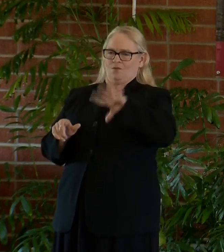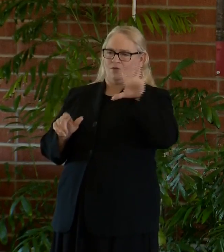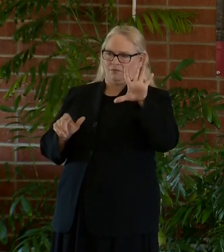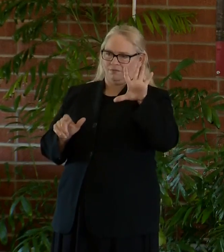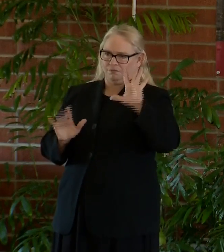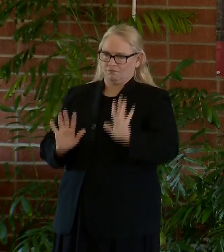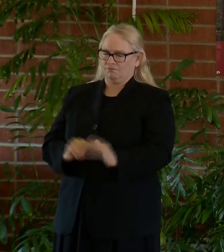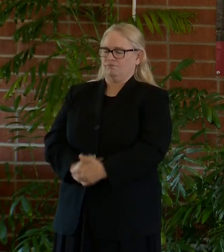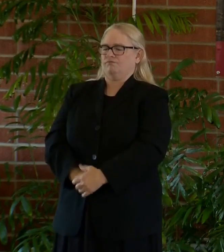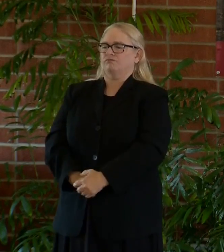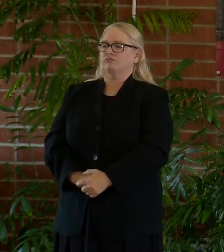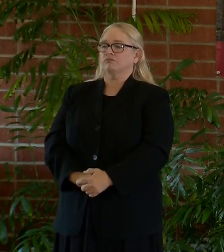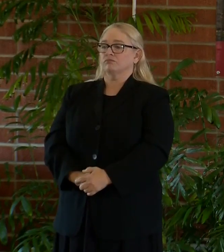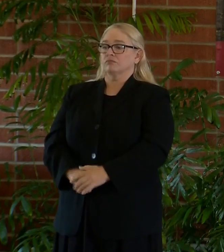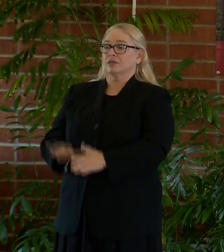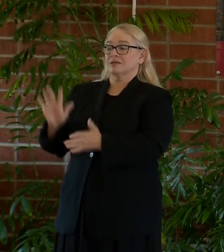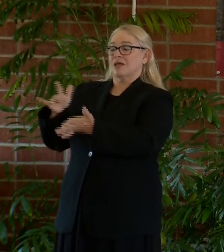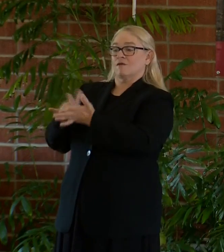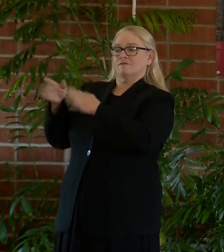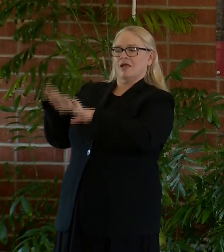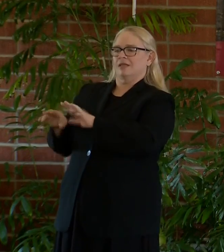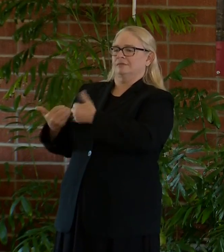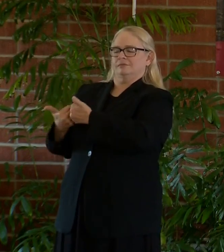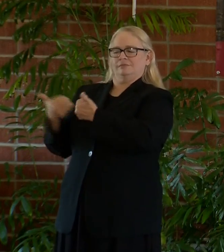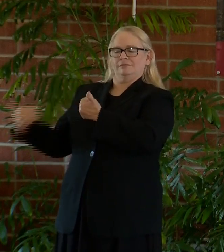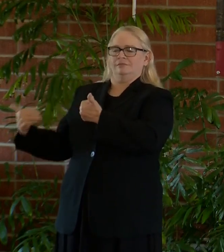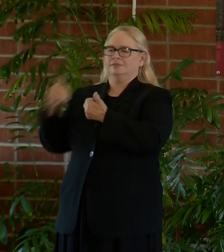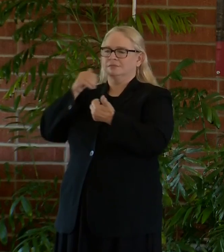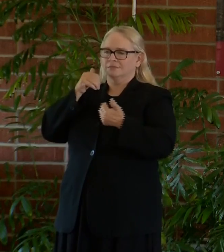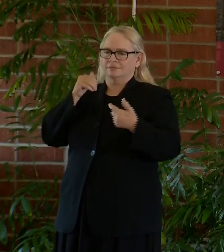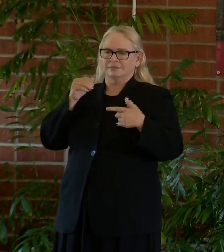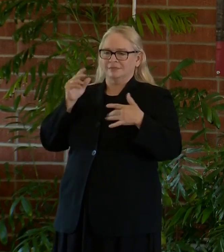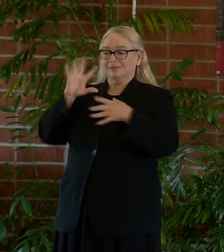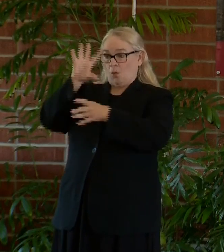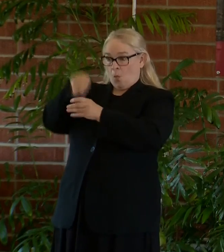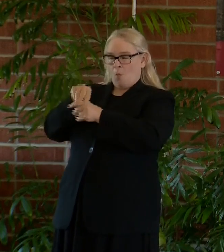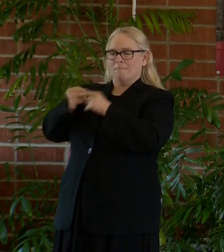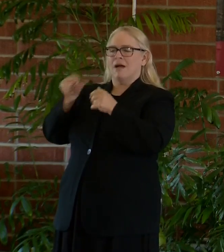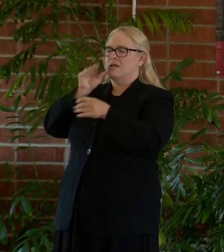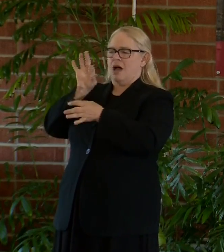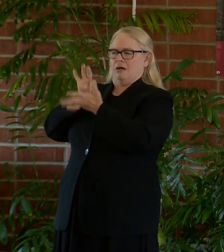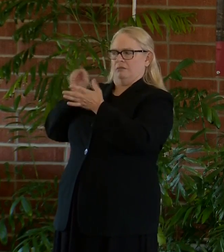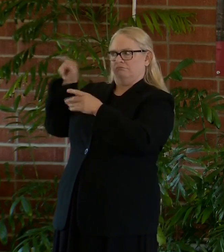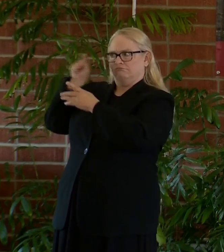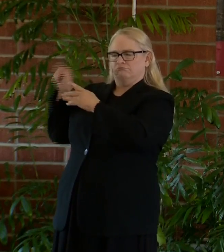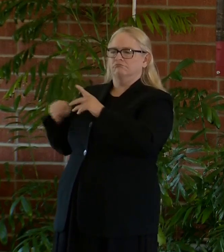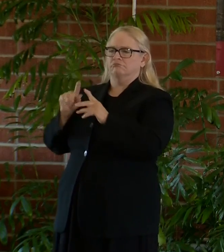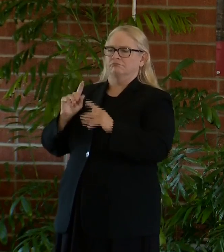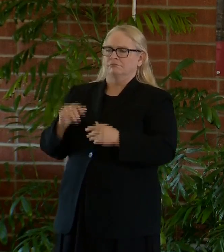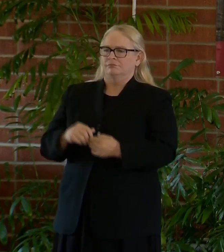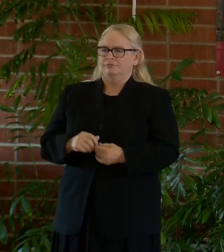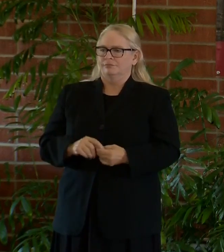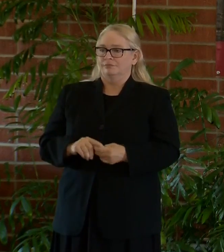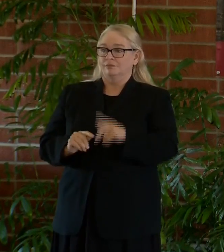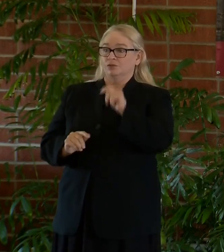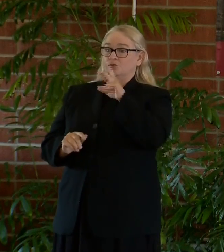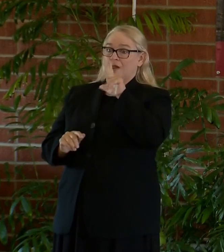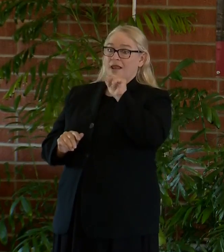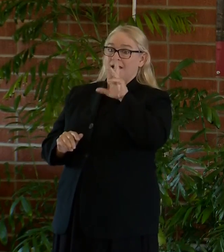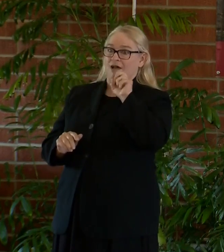of California. Remember, 10.7% in Fresno, 17.7% Tulare, and